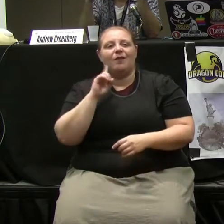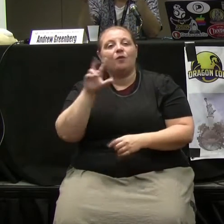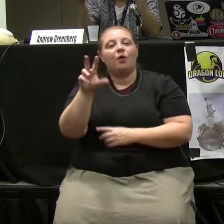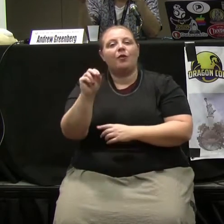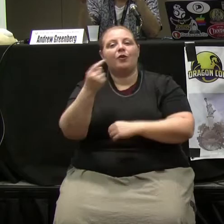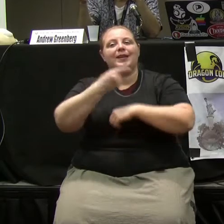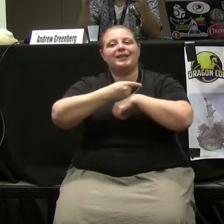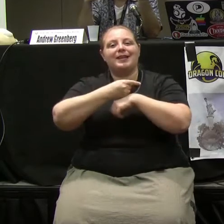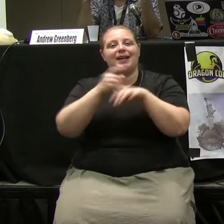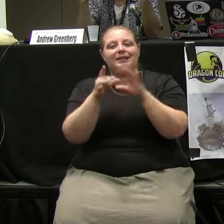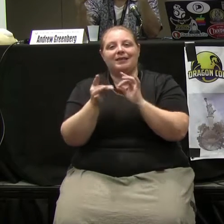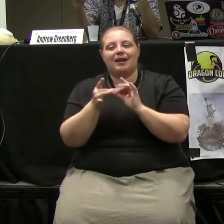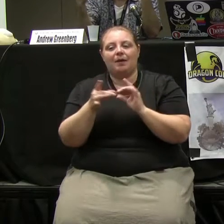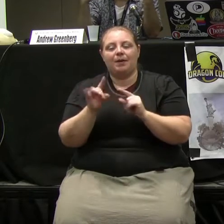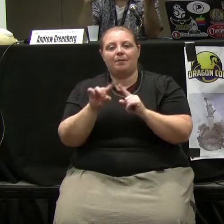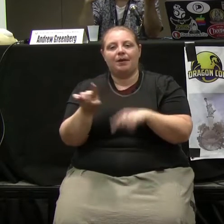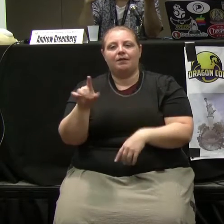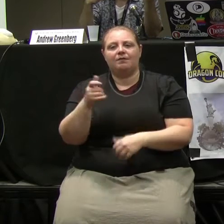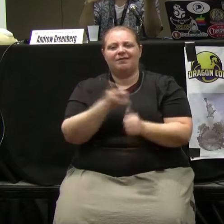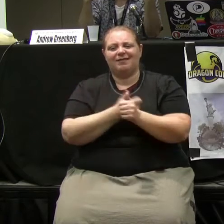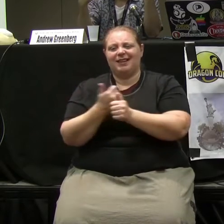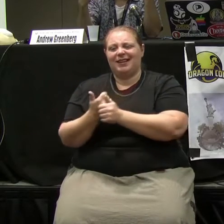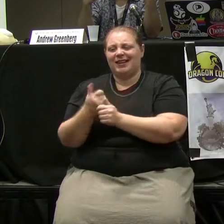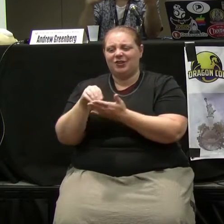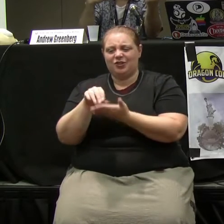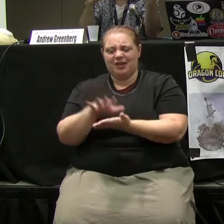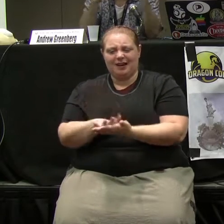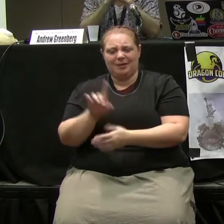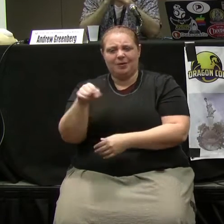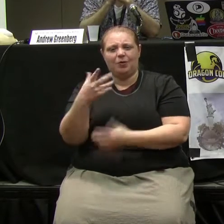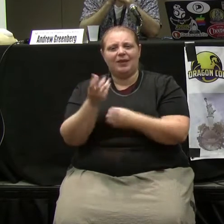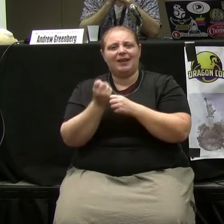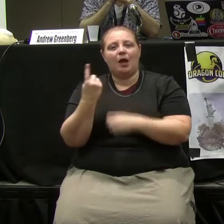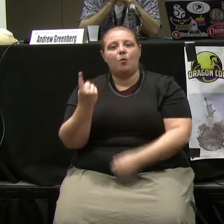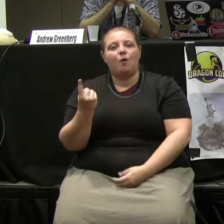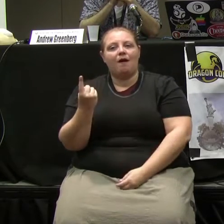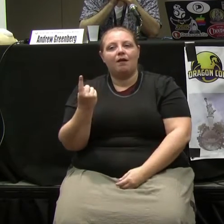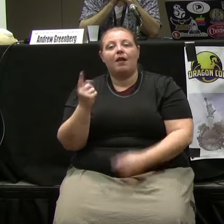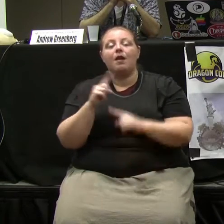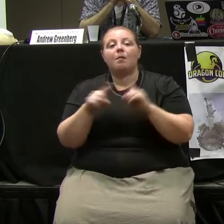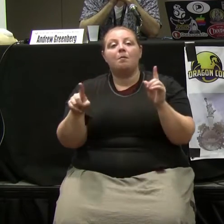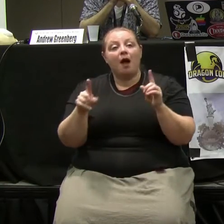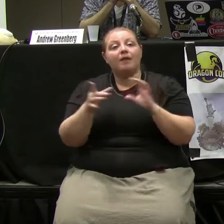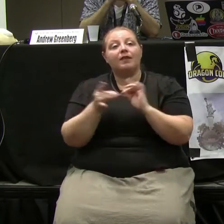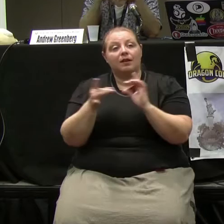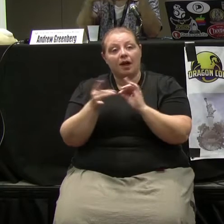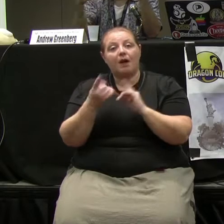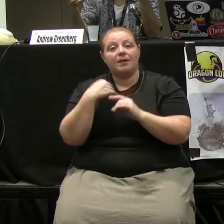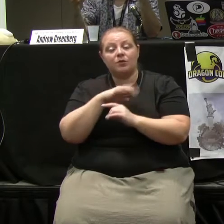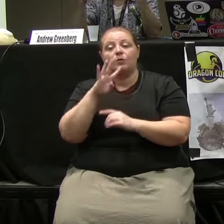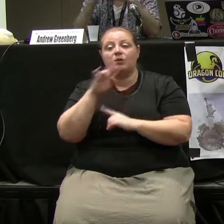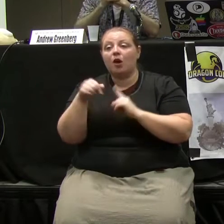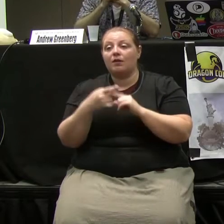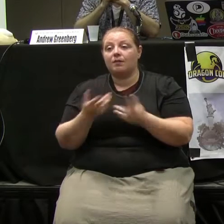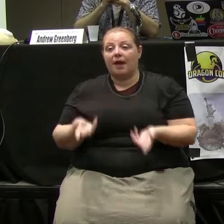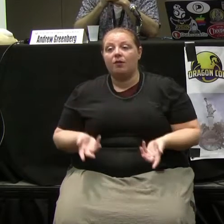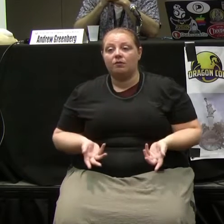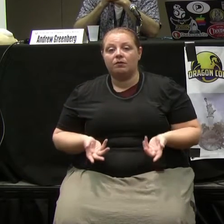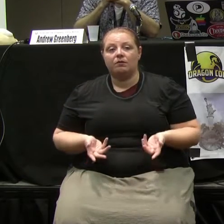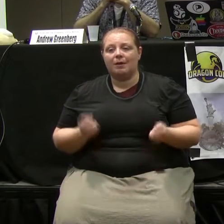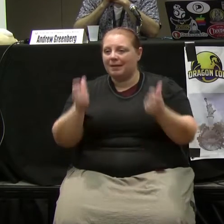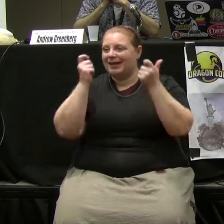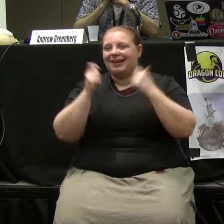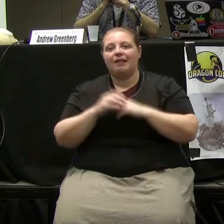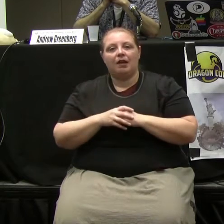put out two different documents, each got one comment. But each of those comments were addressed, were dealt with